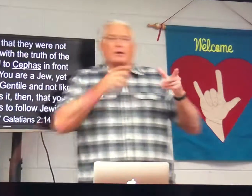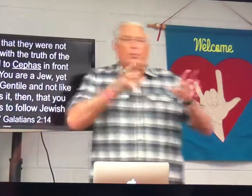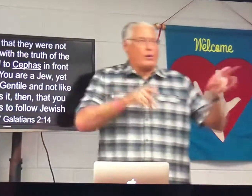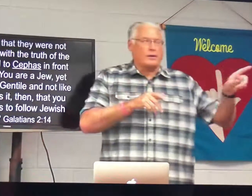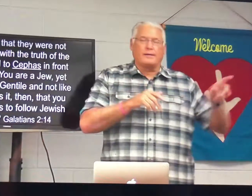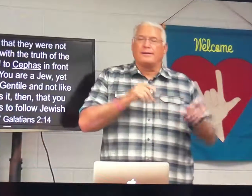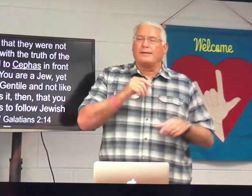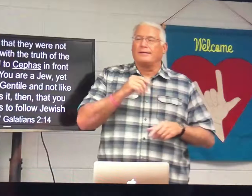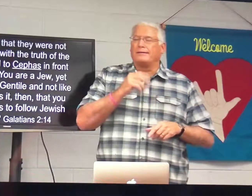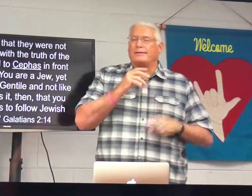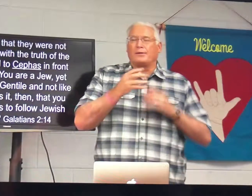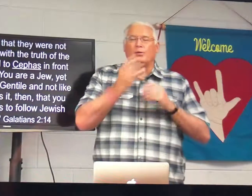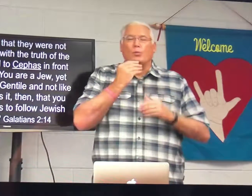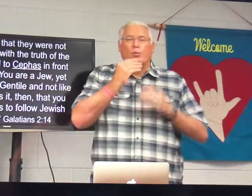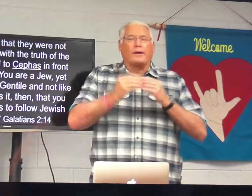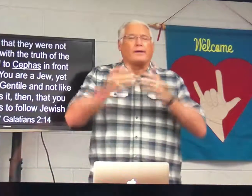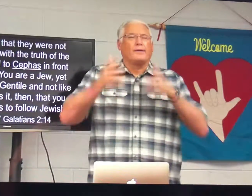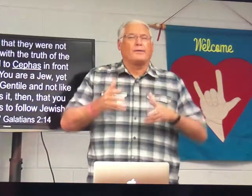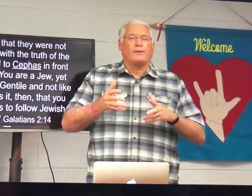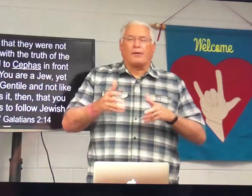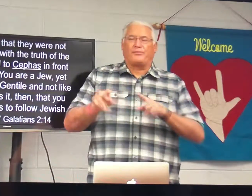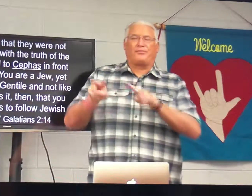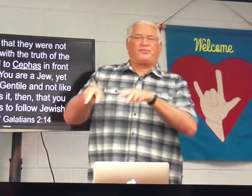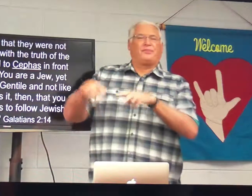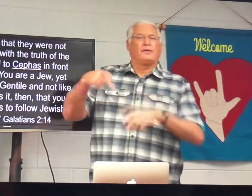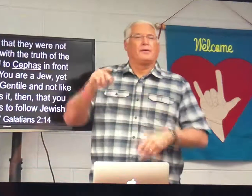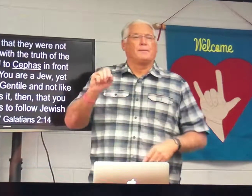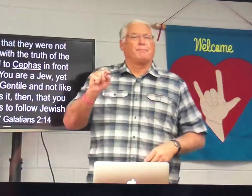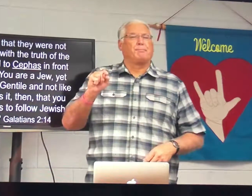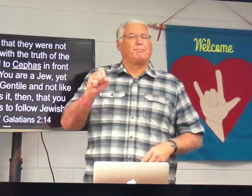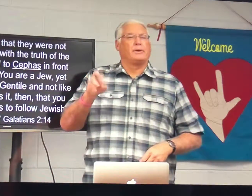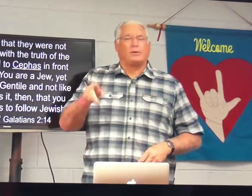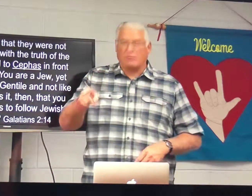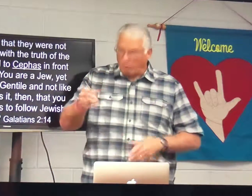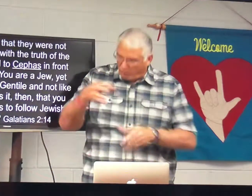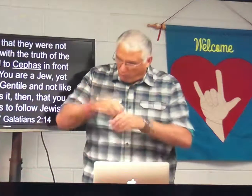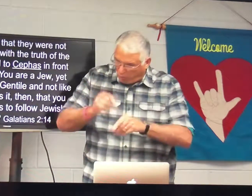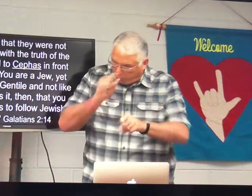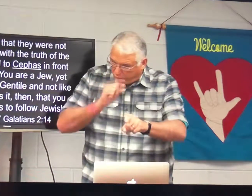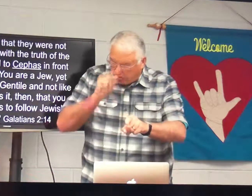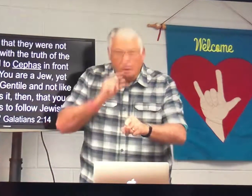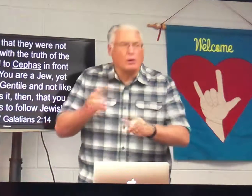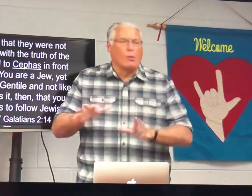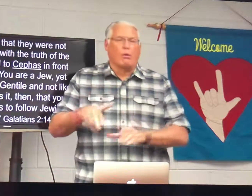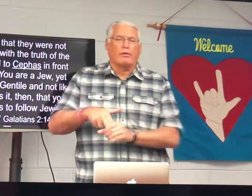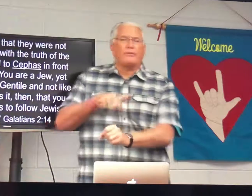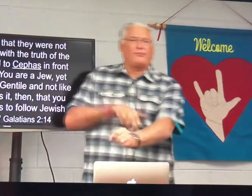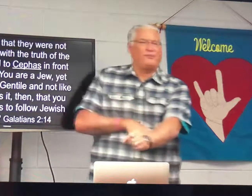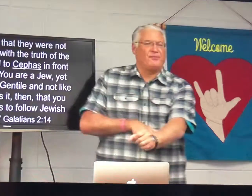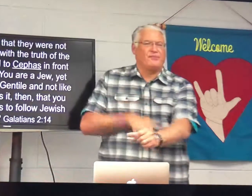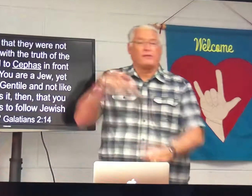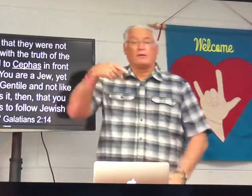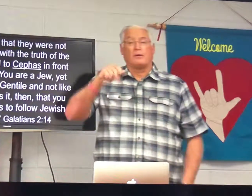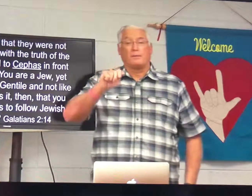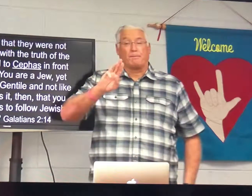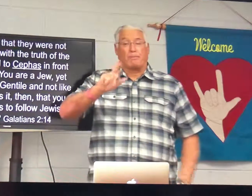left, this is going to be our zombie con before we Strike 1-1, as you know. Alex Cobb missing the entire 2015 season due